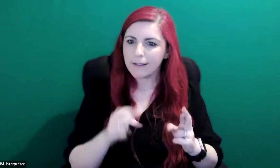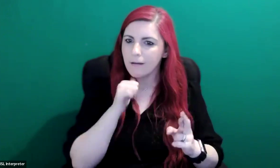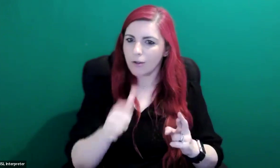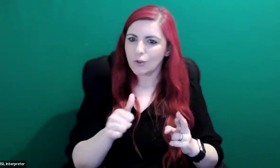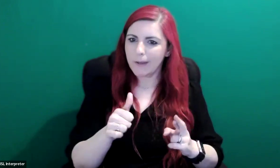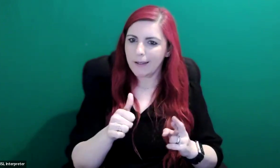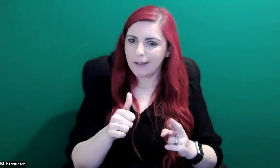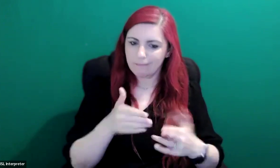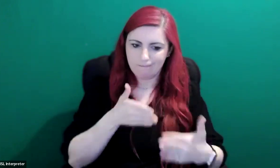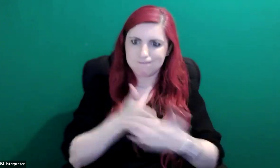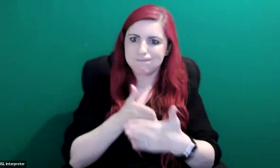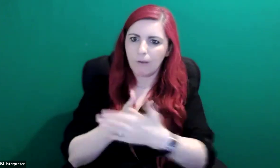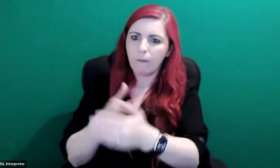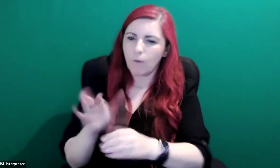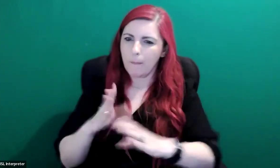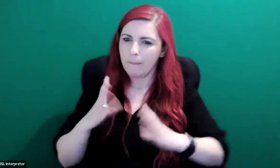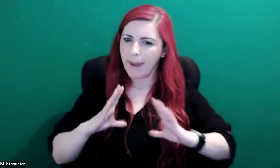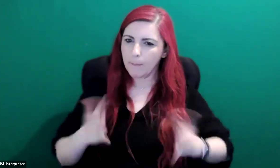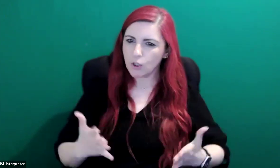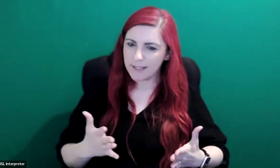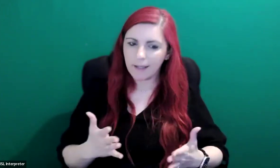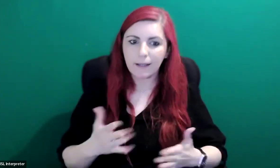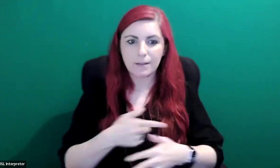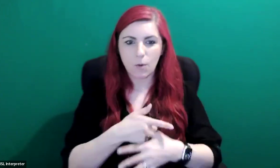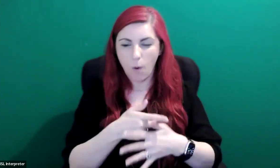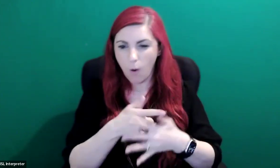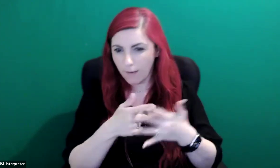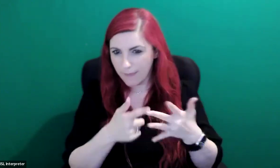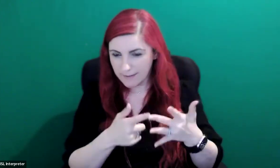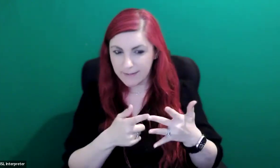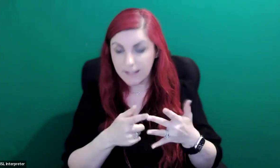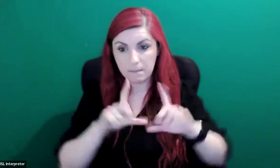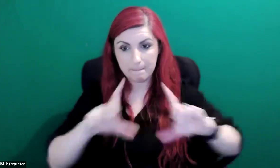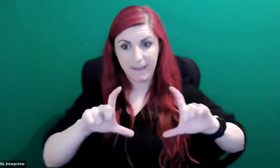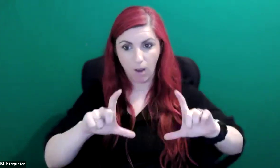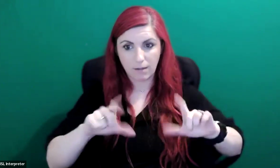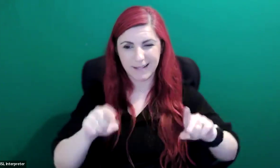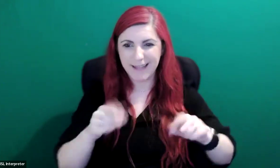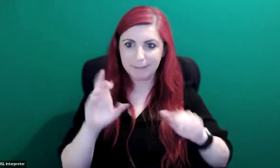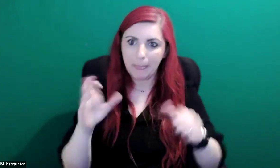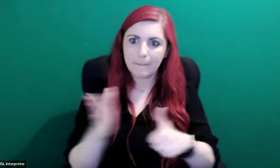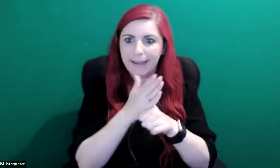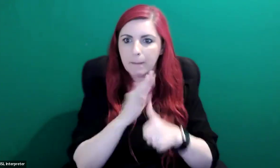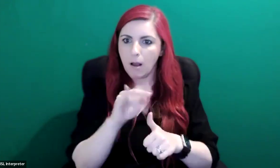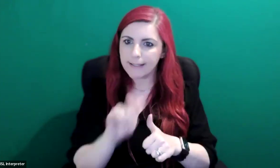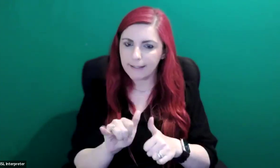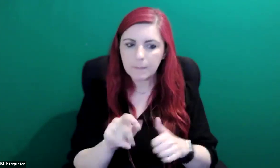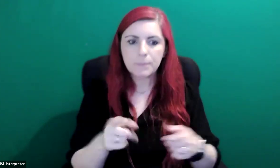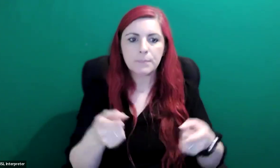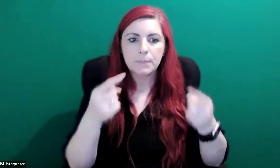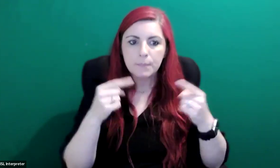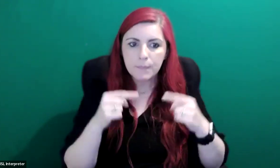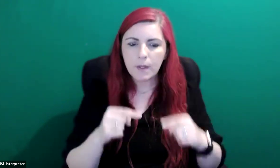of those specific rights are then covered in the main body, the longest part of the convention. The convention does